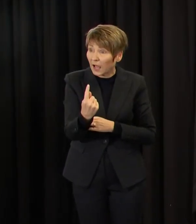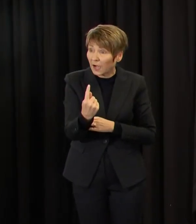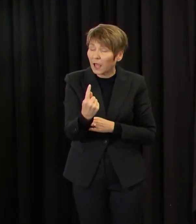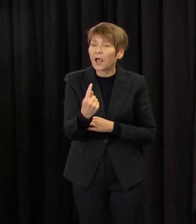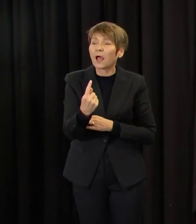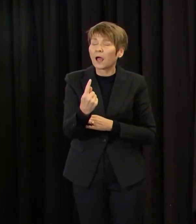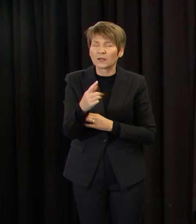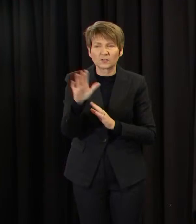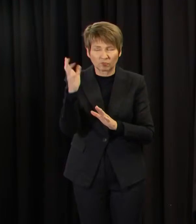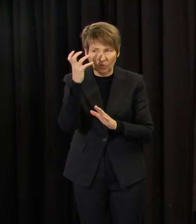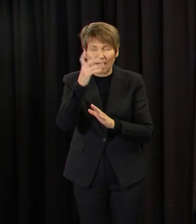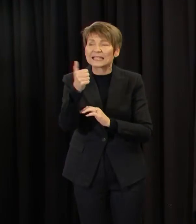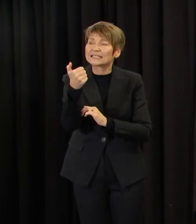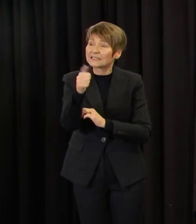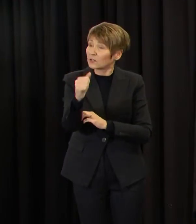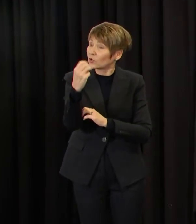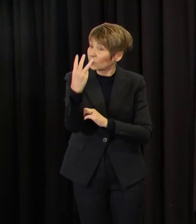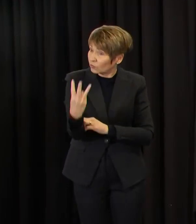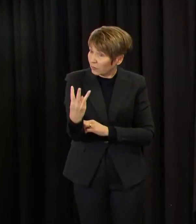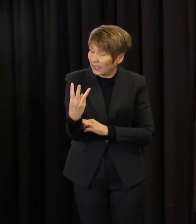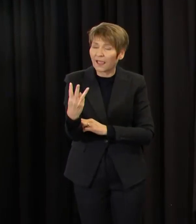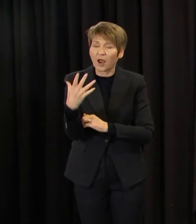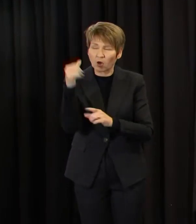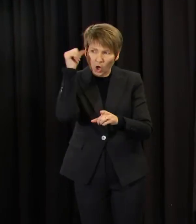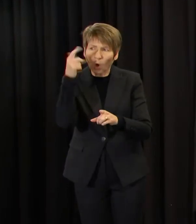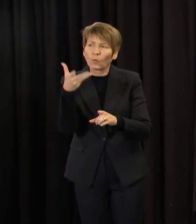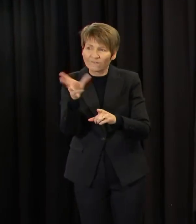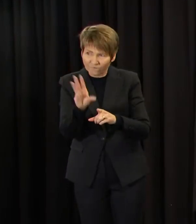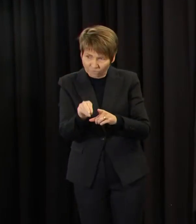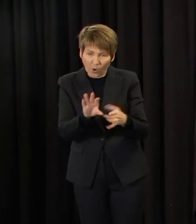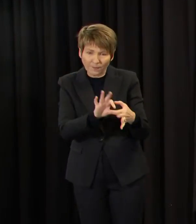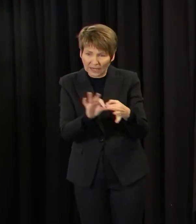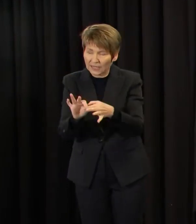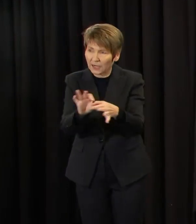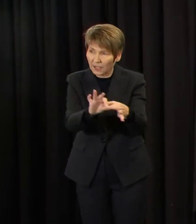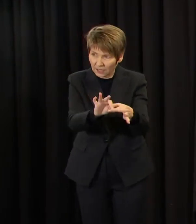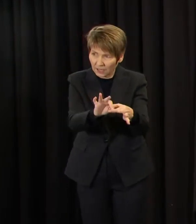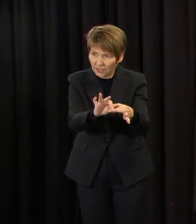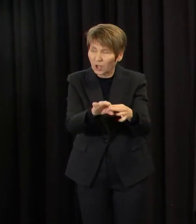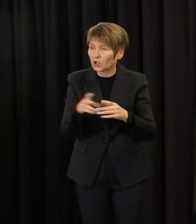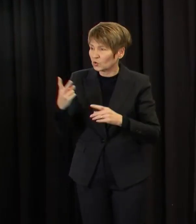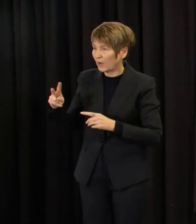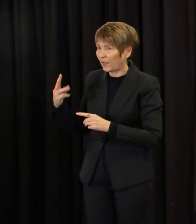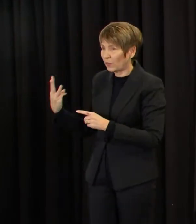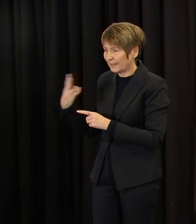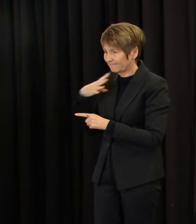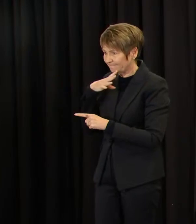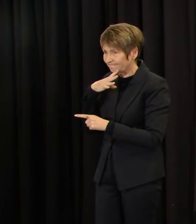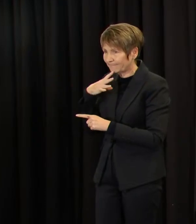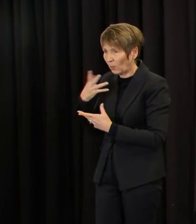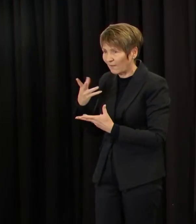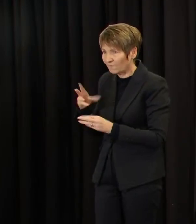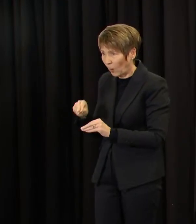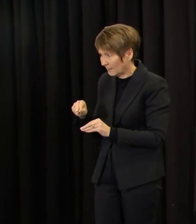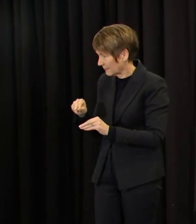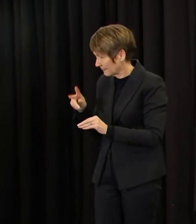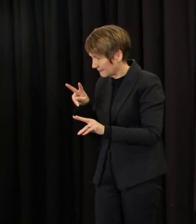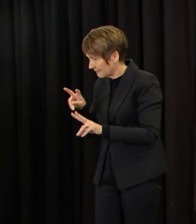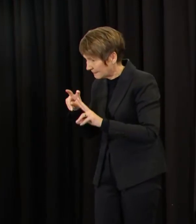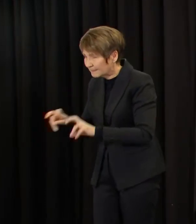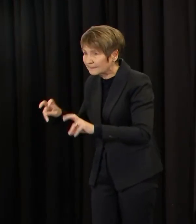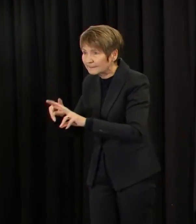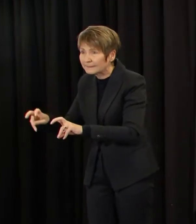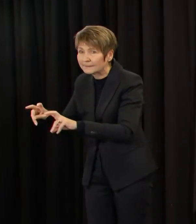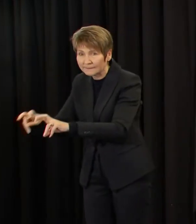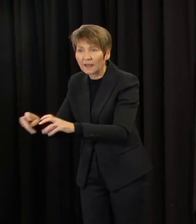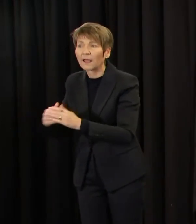linked. 63 are clearly linked, and 29 are still under investigation. And we expect to resolve them later during the course of today. A lot of